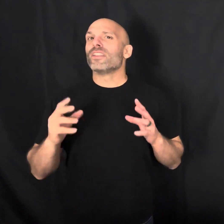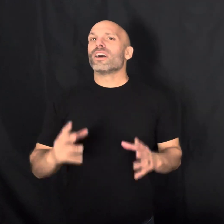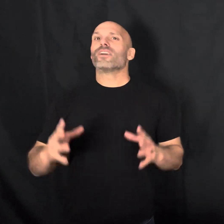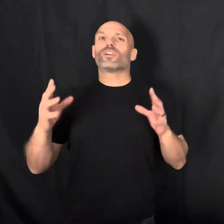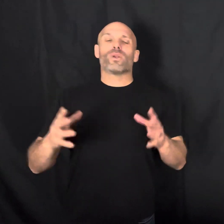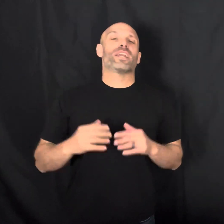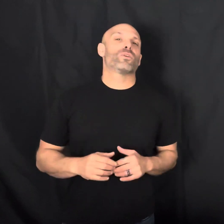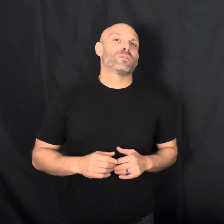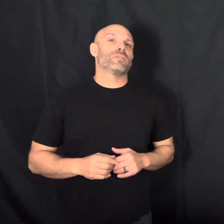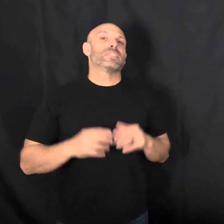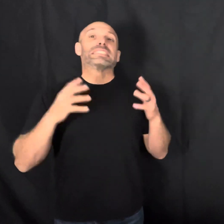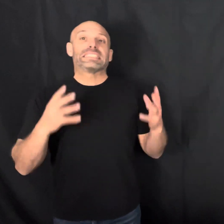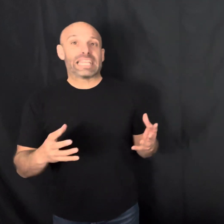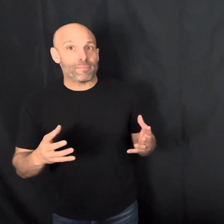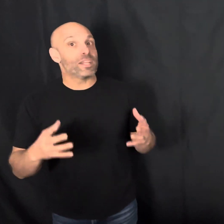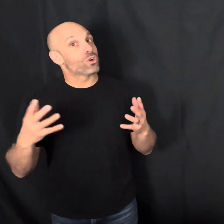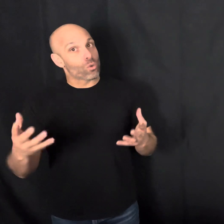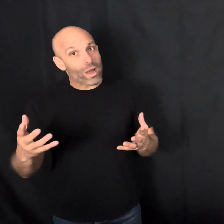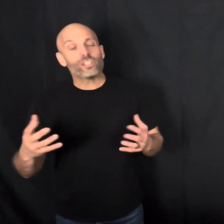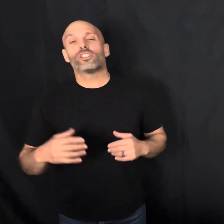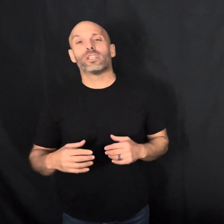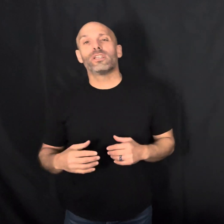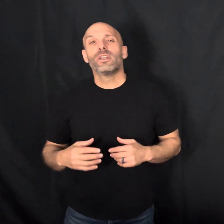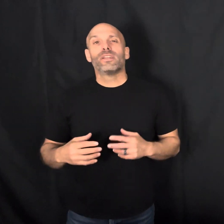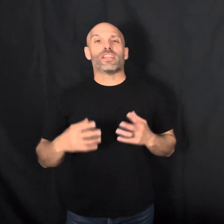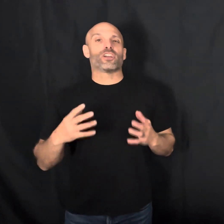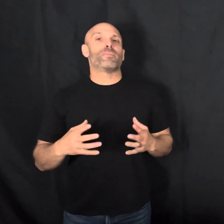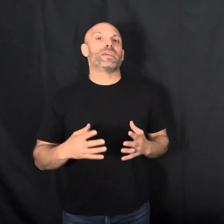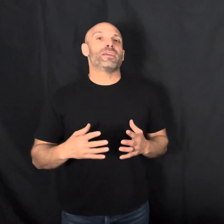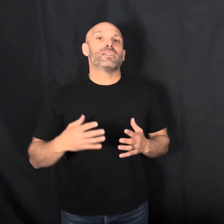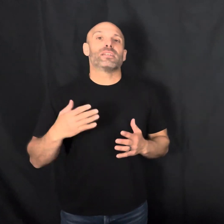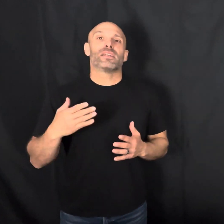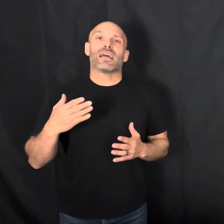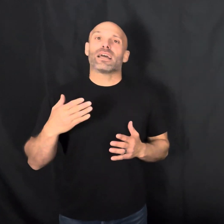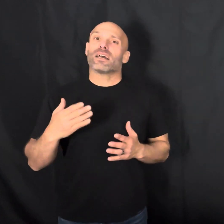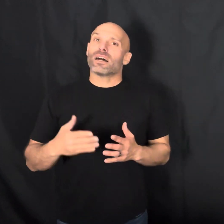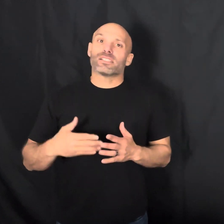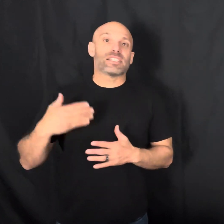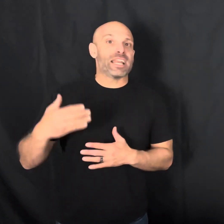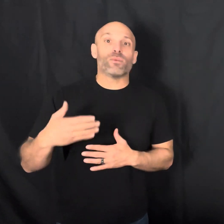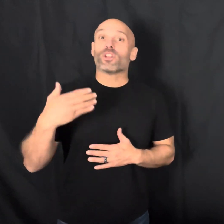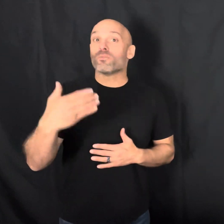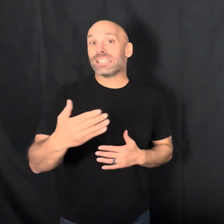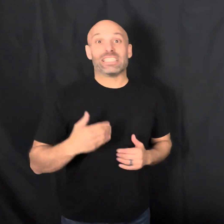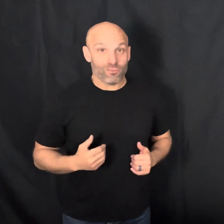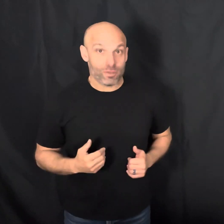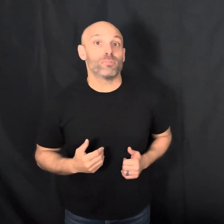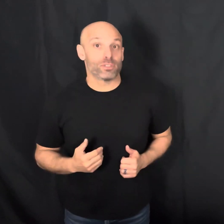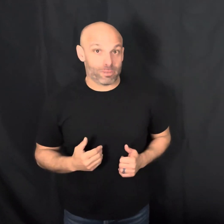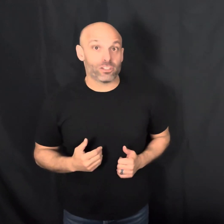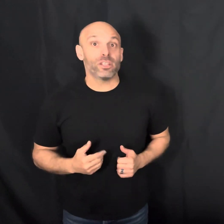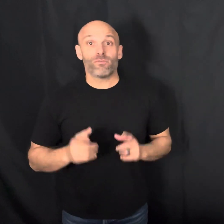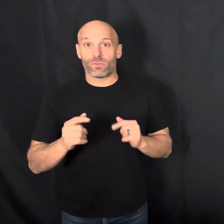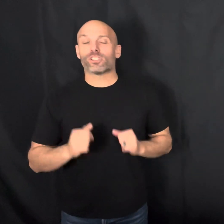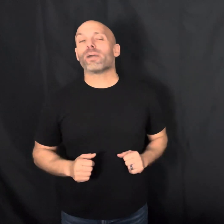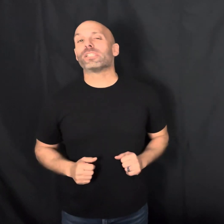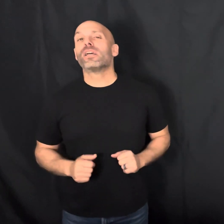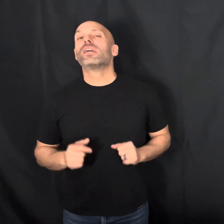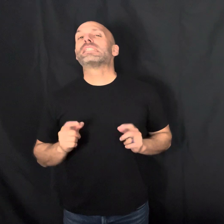Another great statement or question that you're going to be signing when you meet deaf people, especially for the first time, is sign